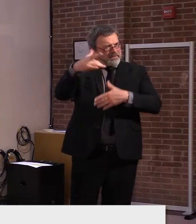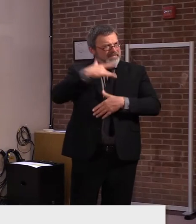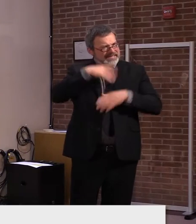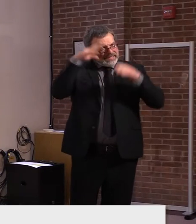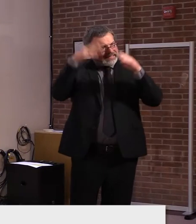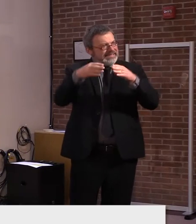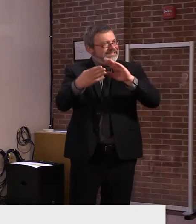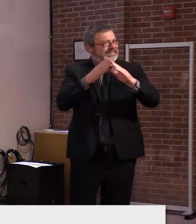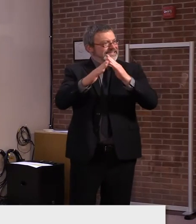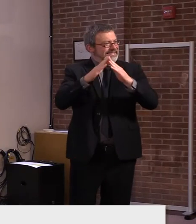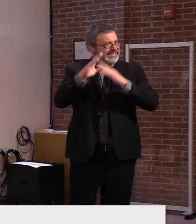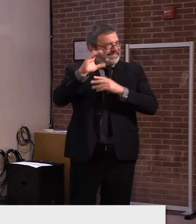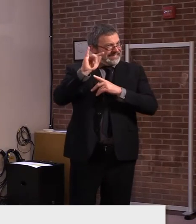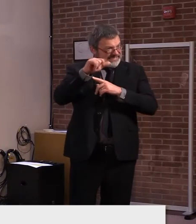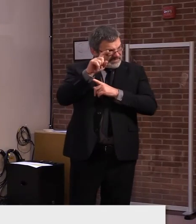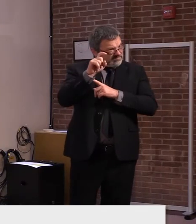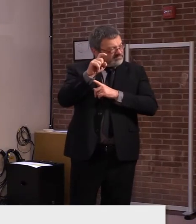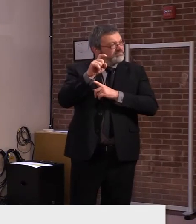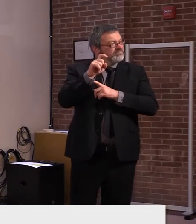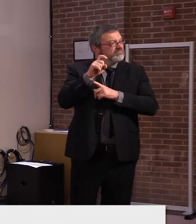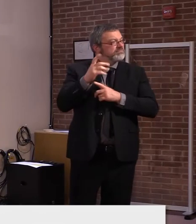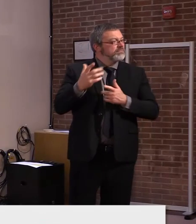geographically